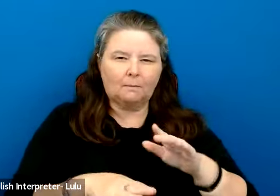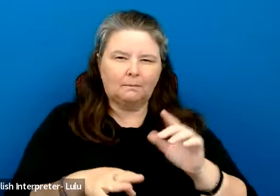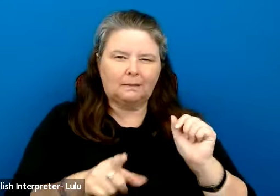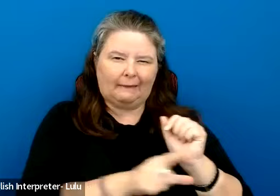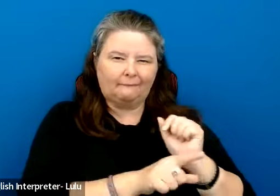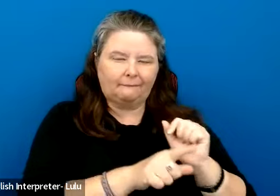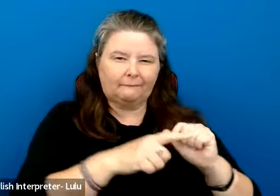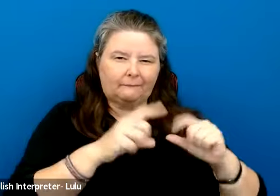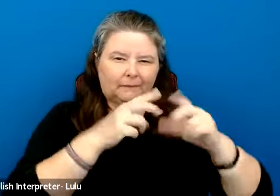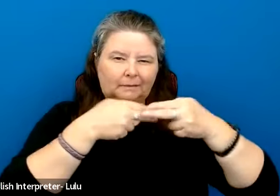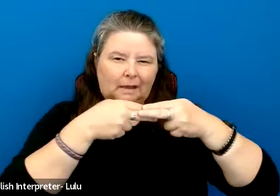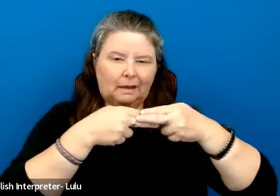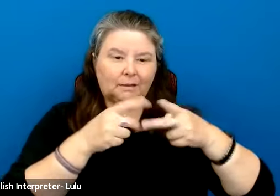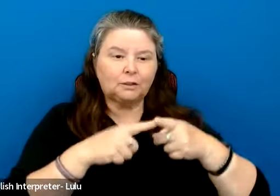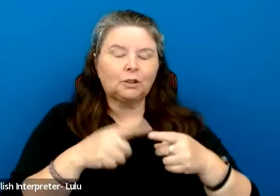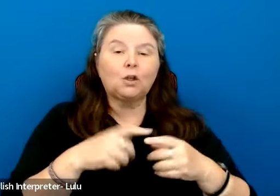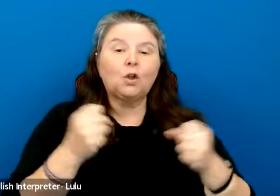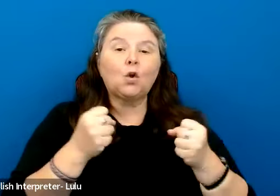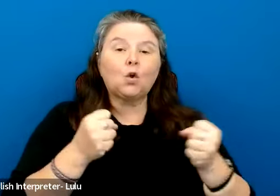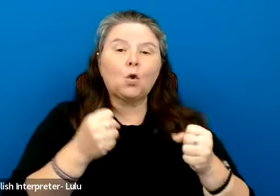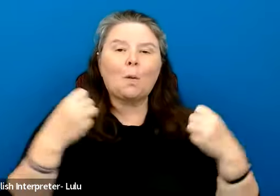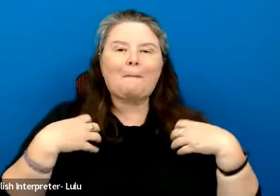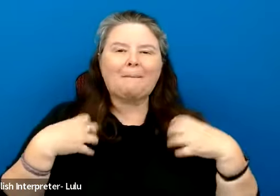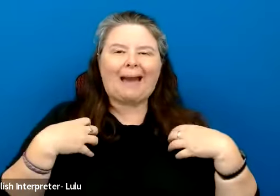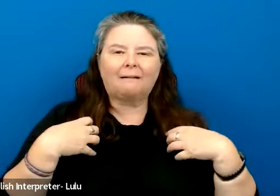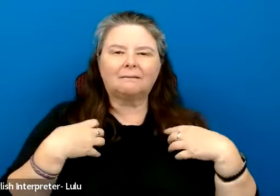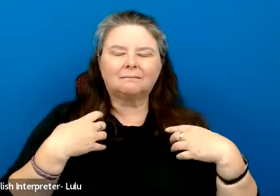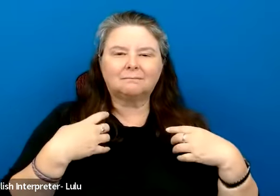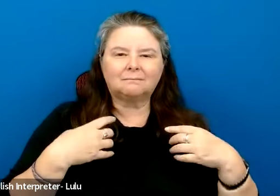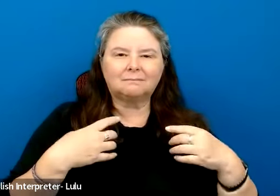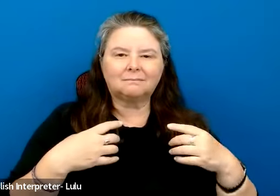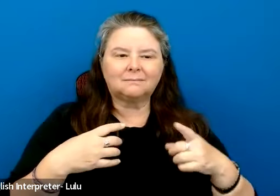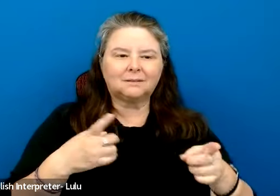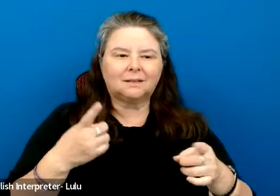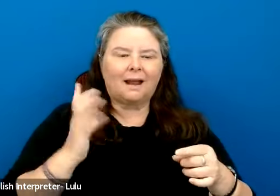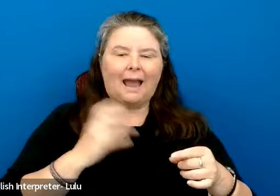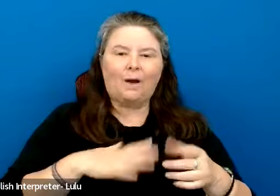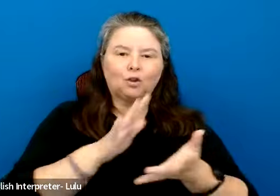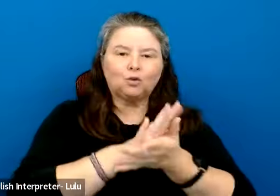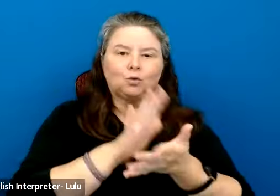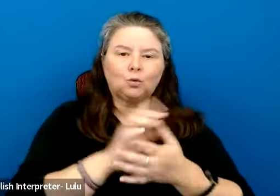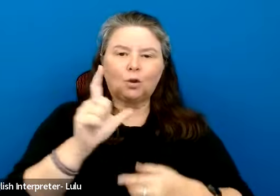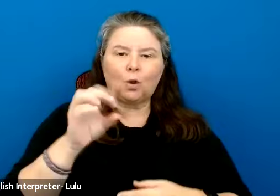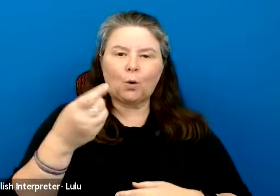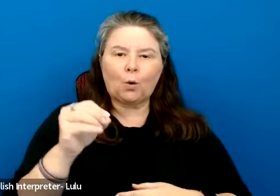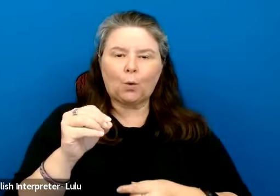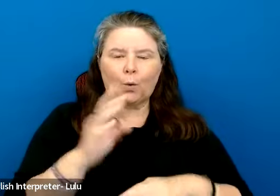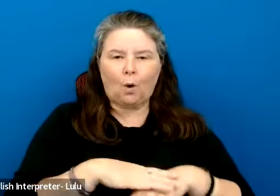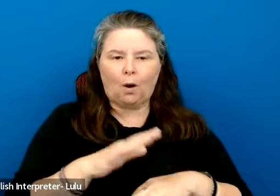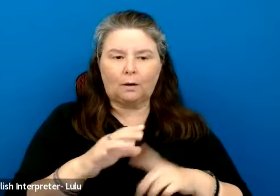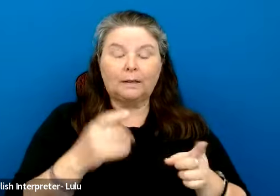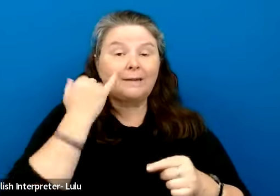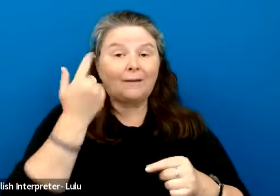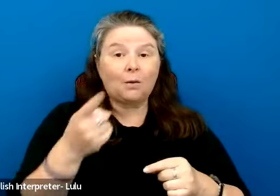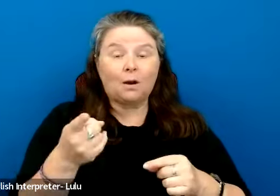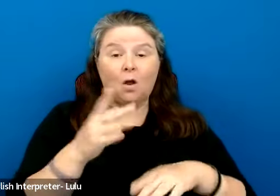slide. It's a little cooler backpack that has the Albert Einstein logo on it. So if anyone